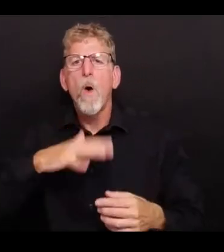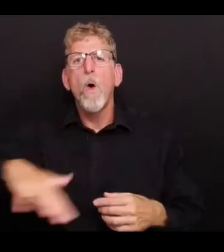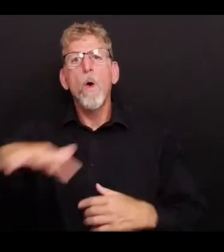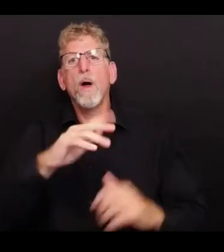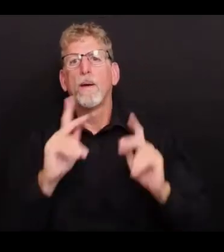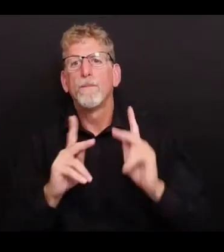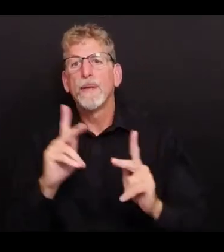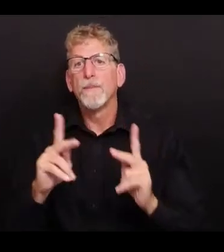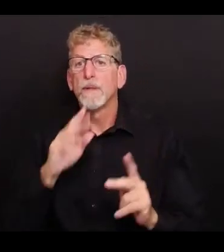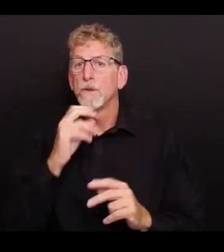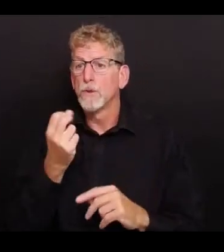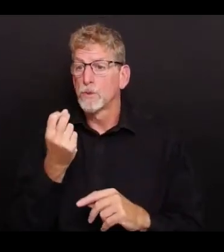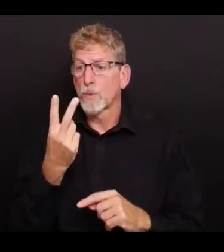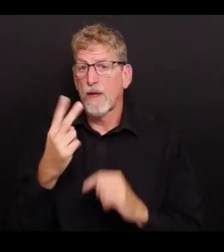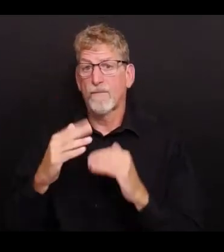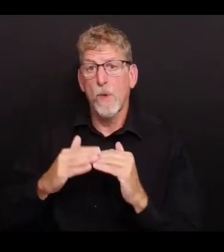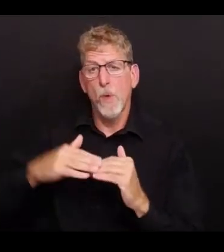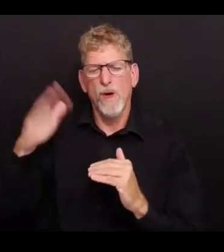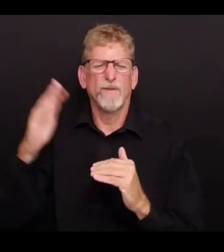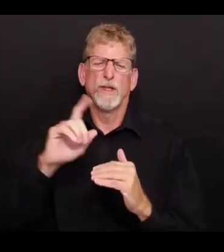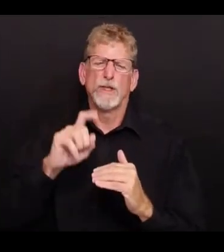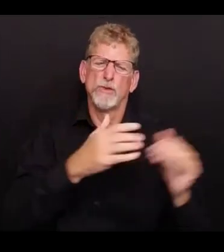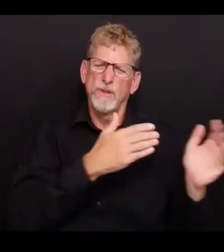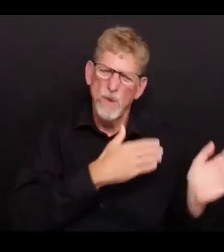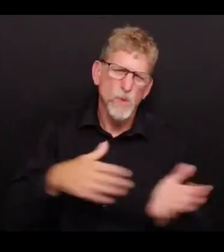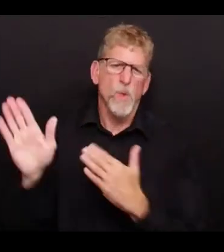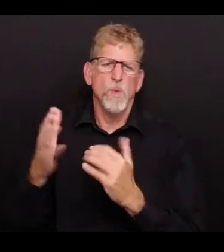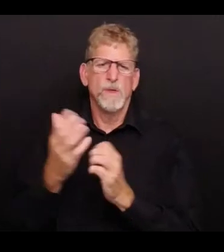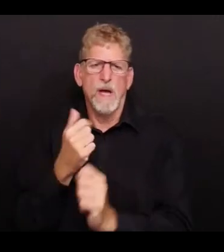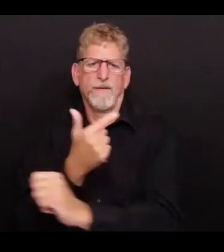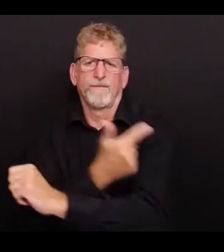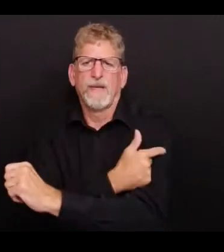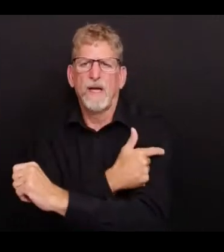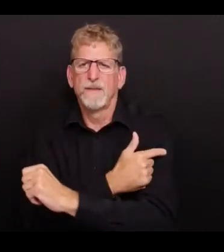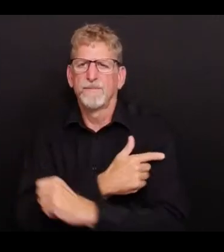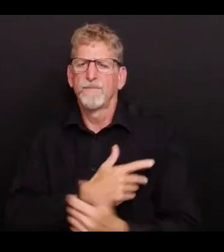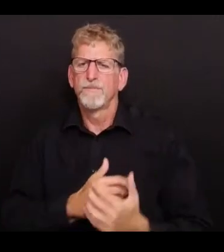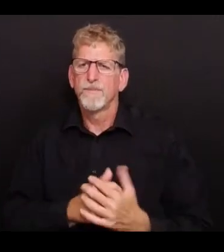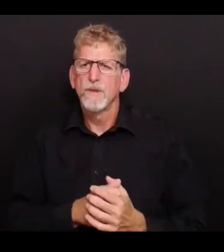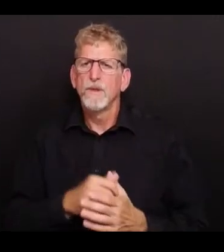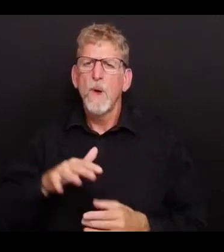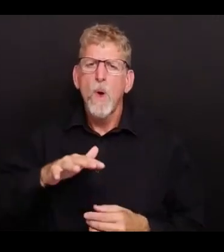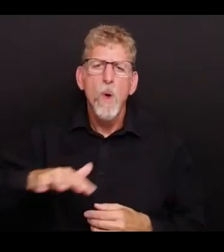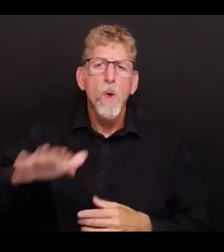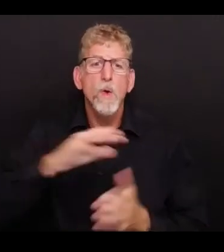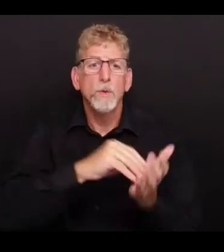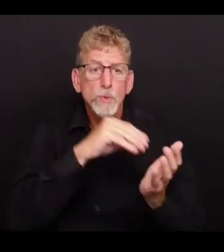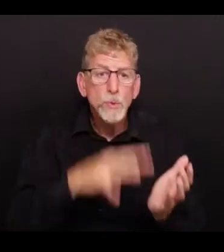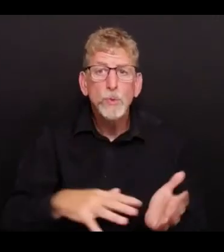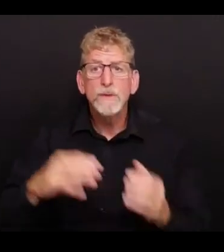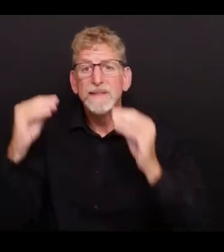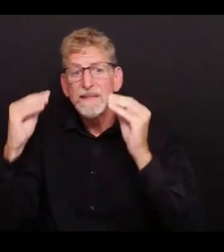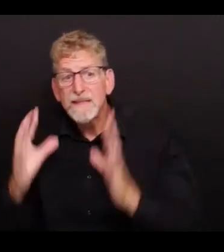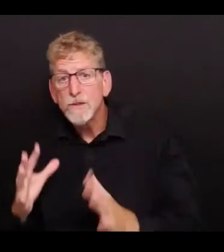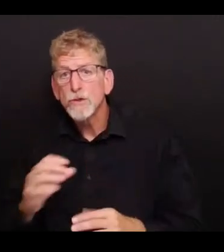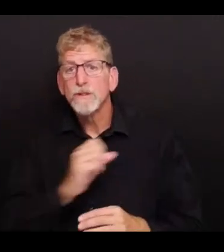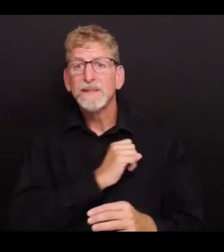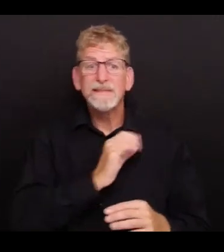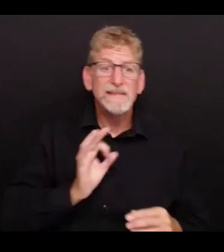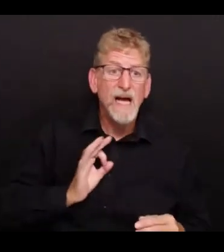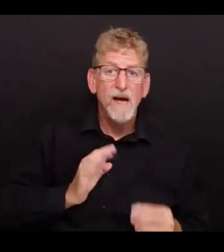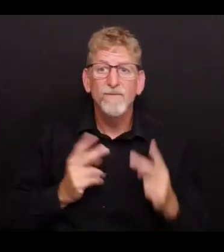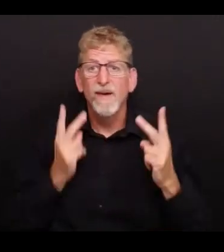vaccinated for COVID-19. All students, teachers, staff, and visitors in school buildings should wear